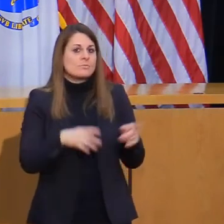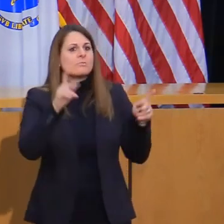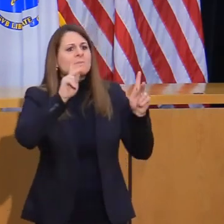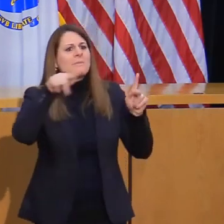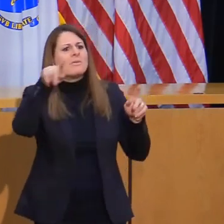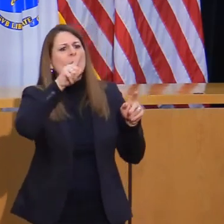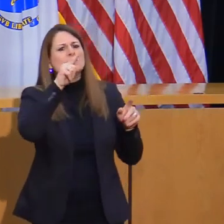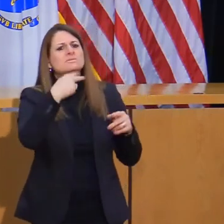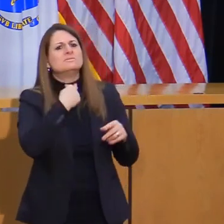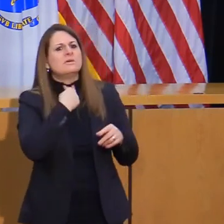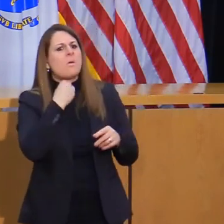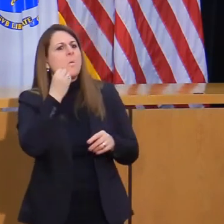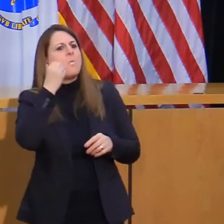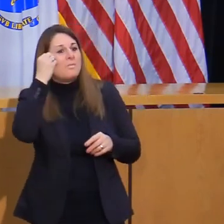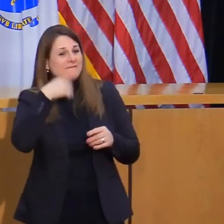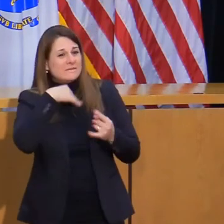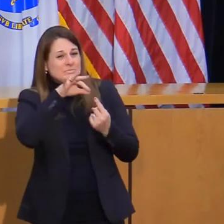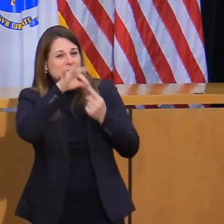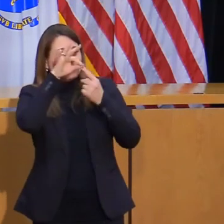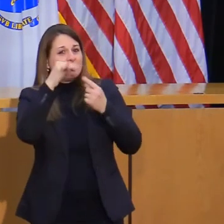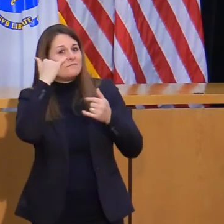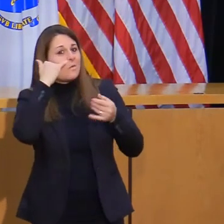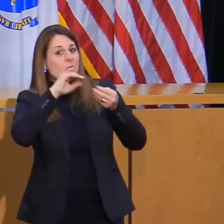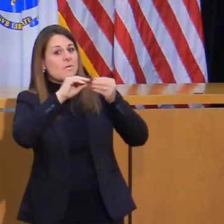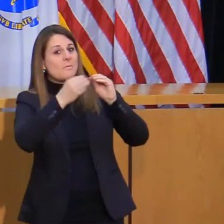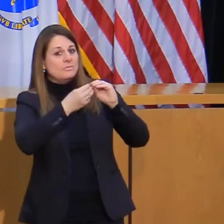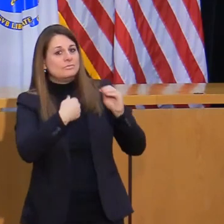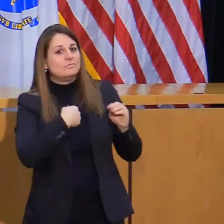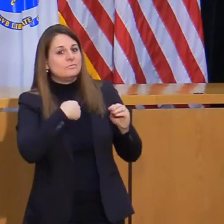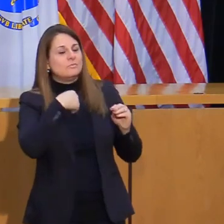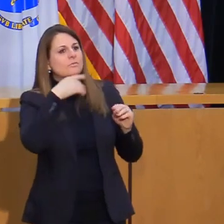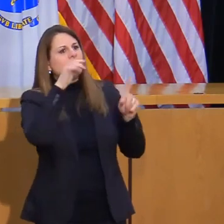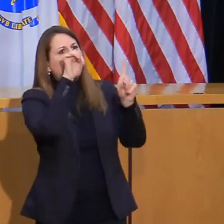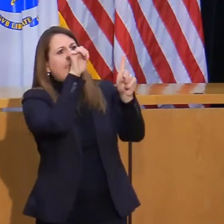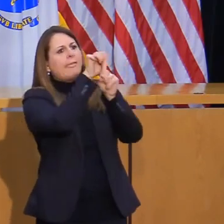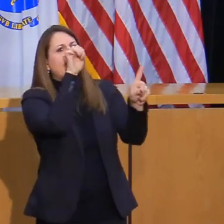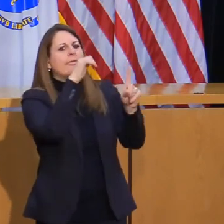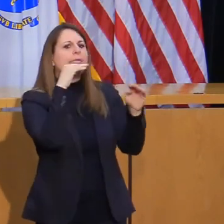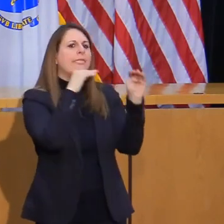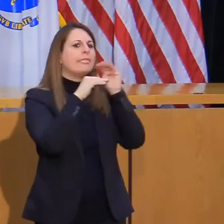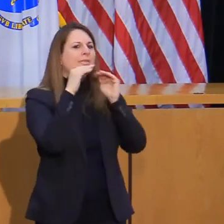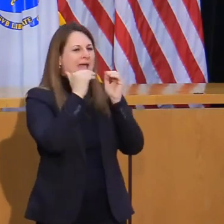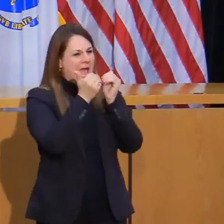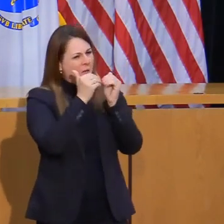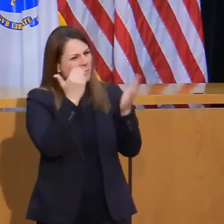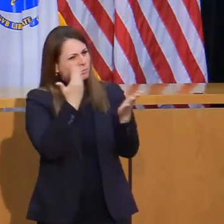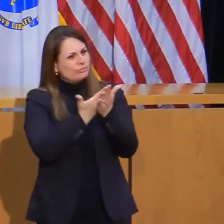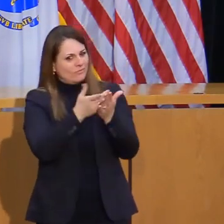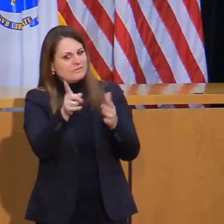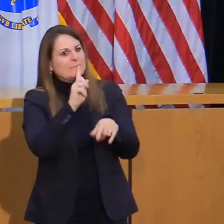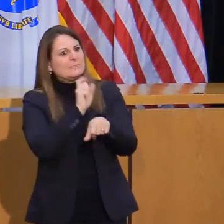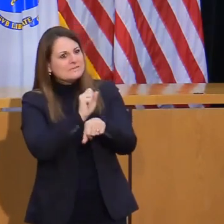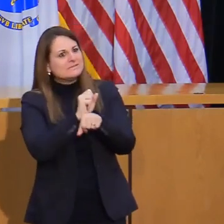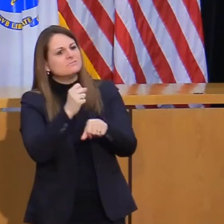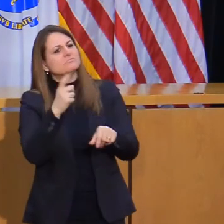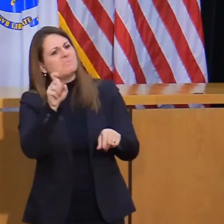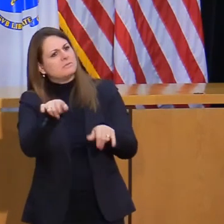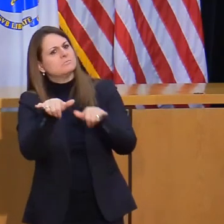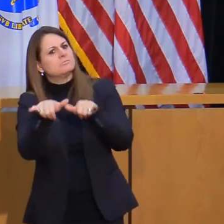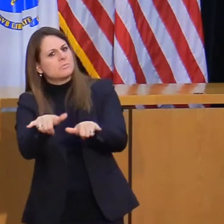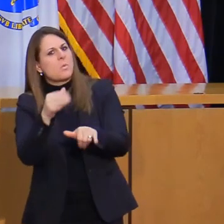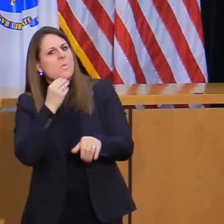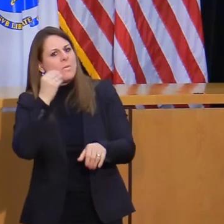strike that balance, especially considering some people were, trying to take advantage of the caregiver exemption that existed last month?